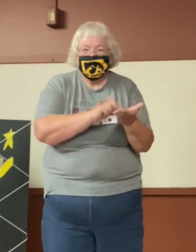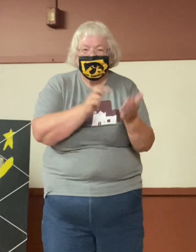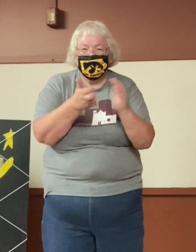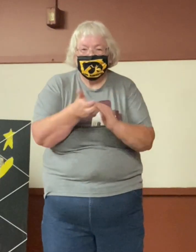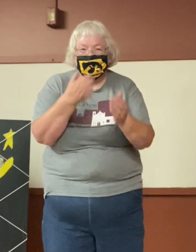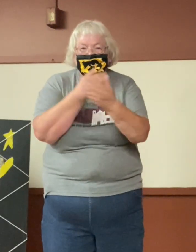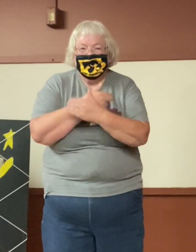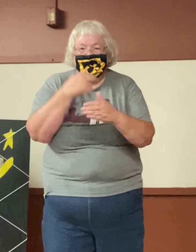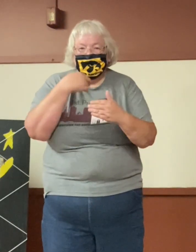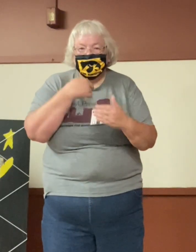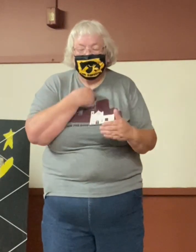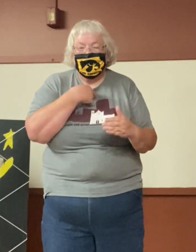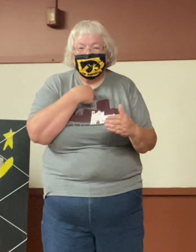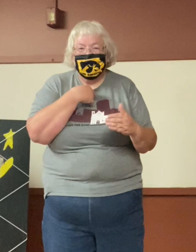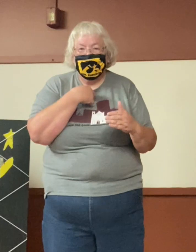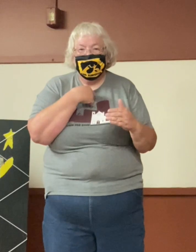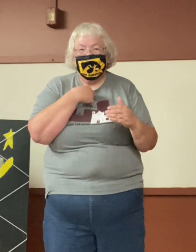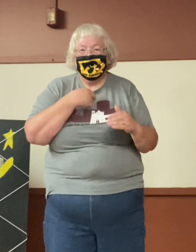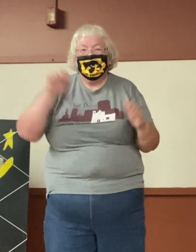yes, Jesus loves me.